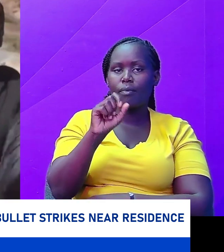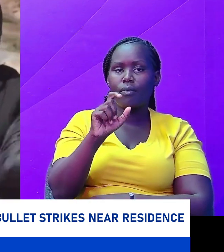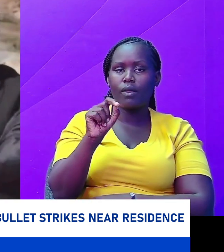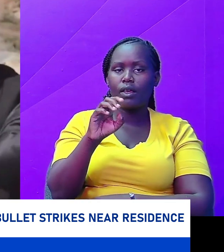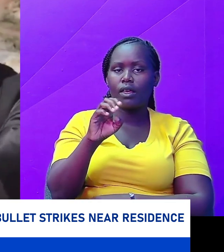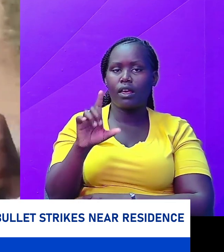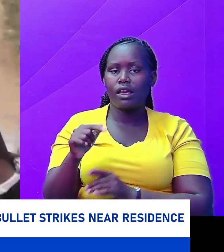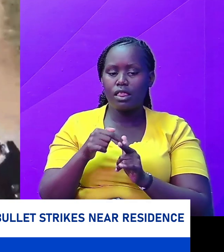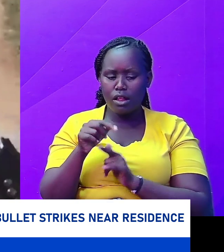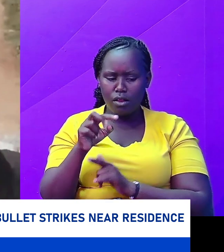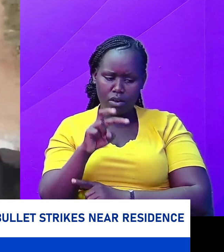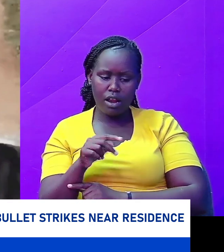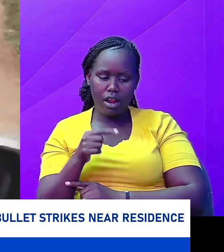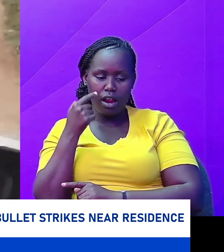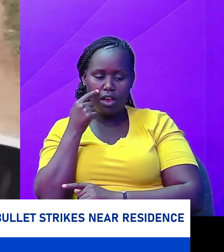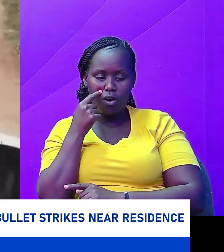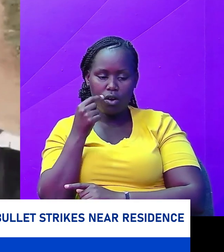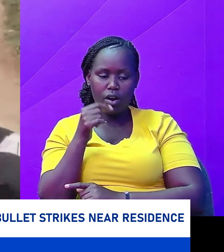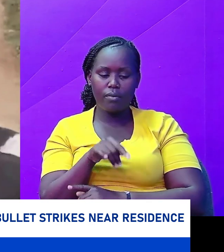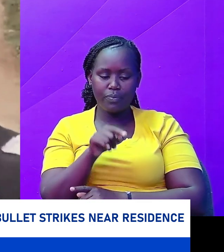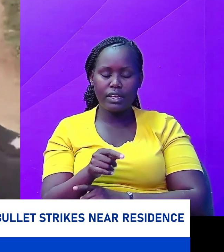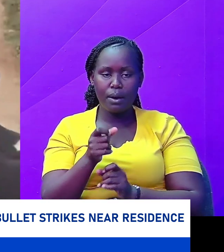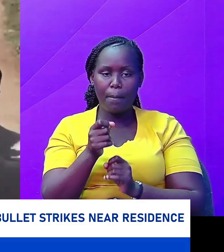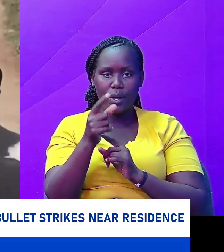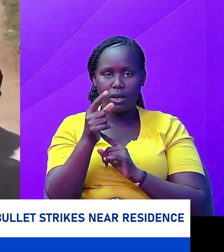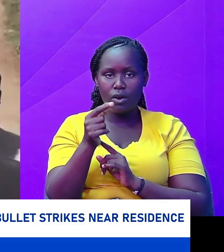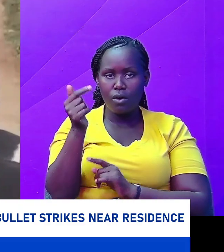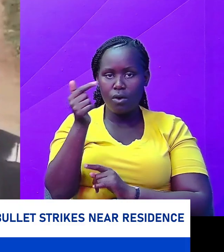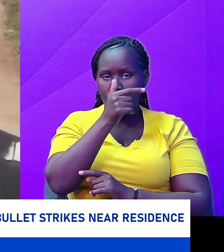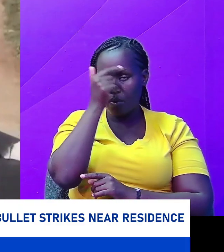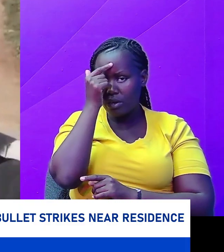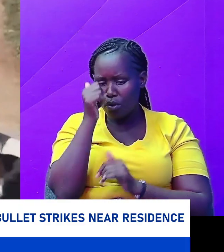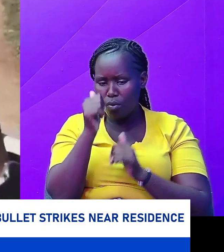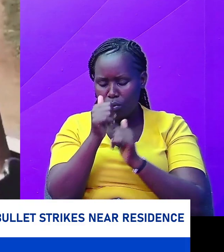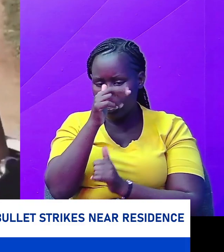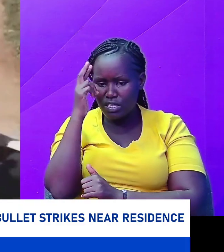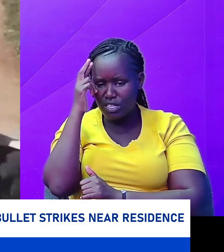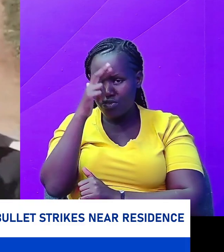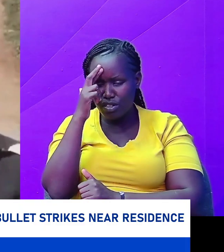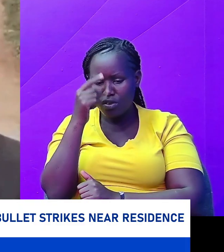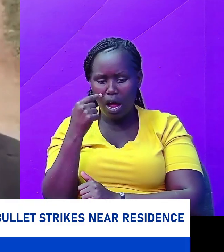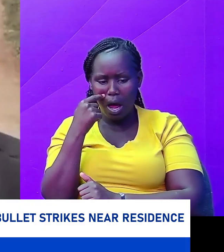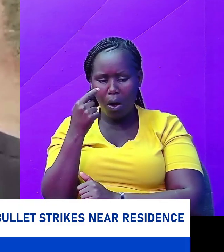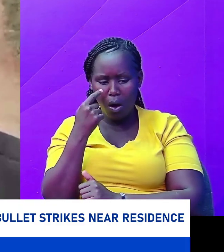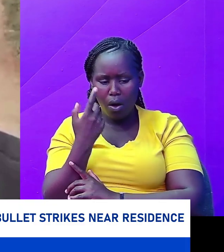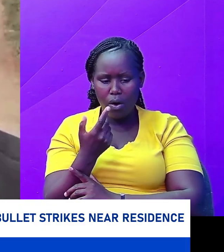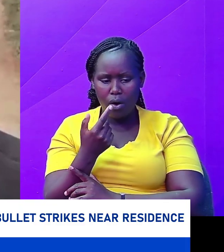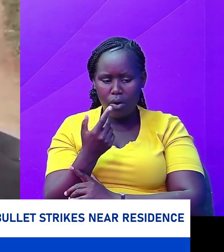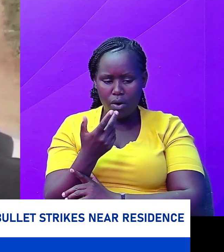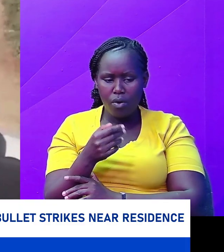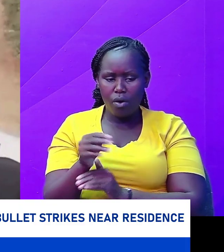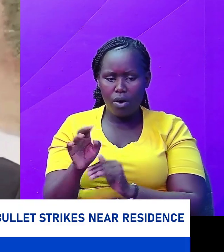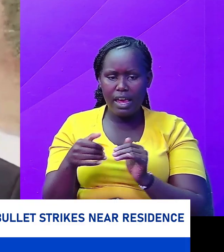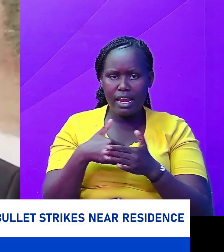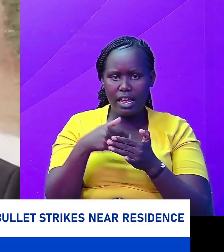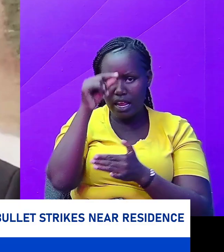hii risasi. Sababu gani ati mlio risasi inaanguka karibu na governor, boma ya governor